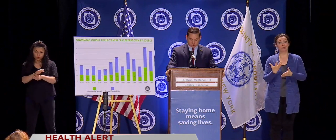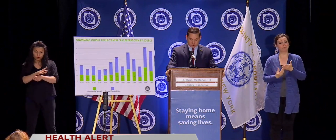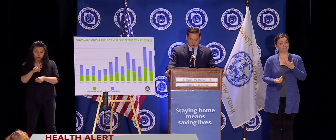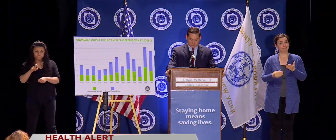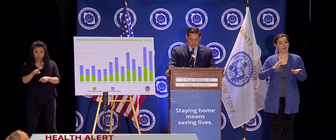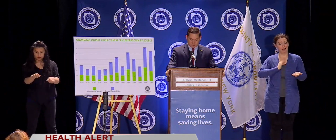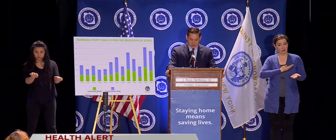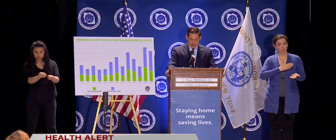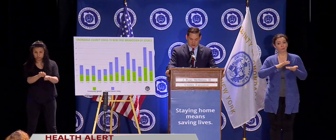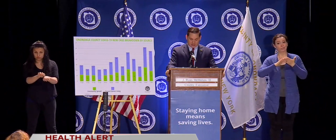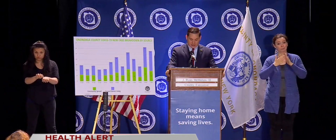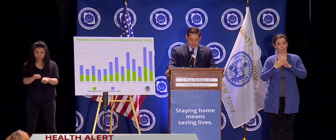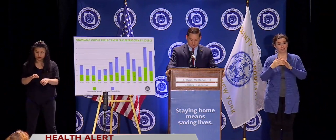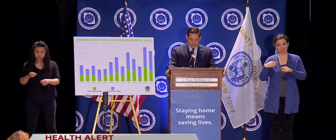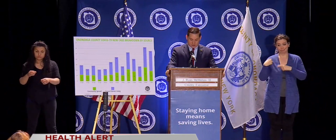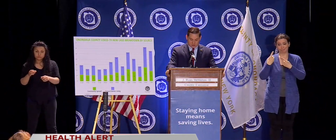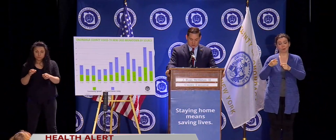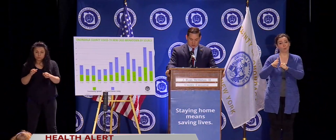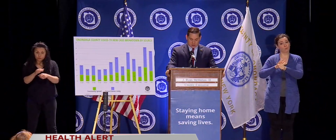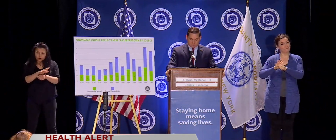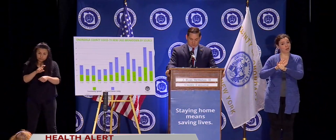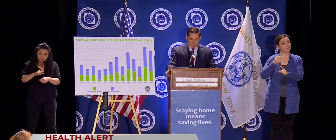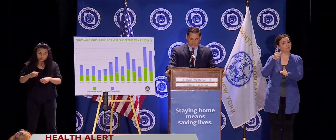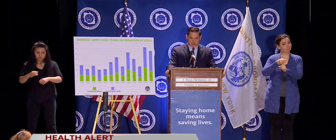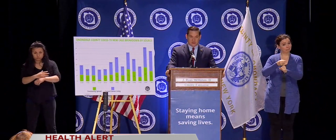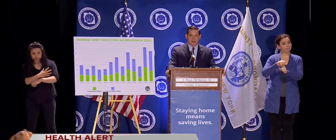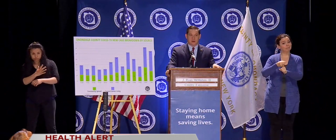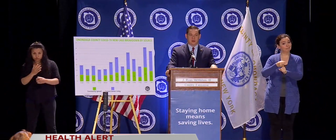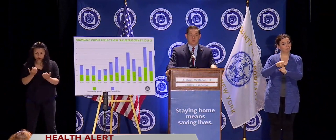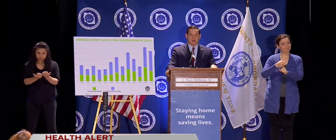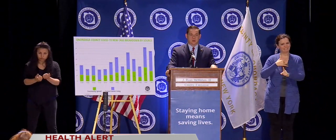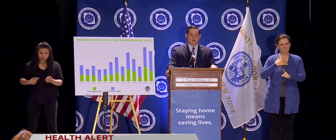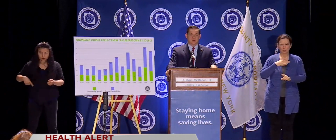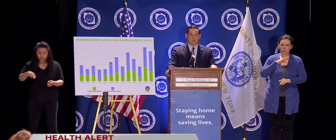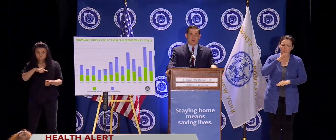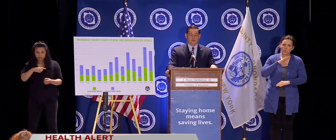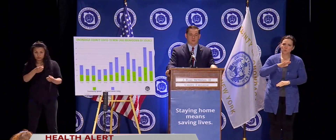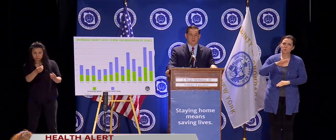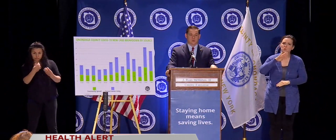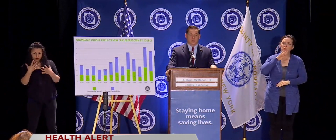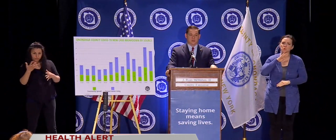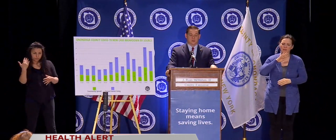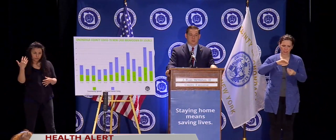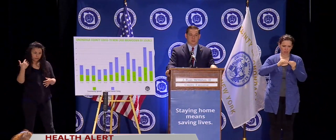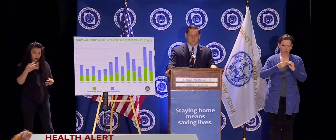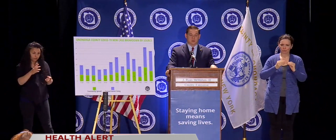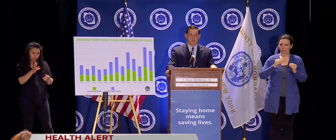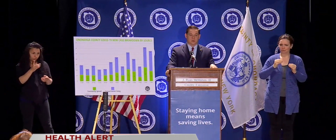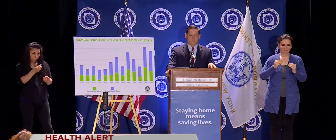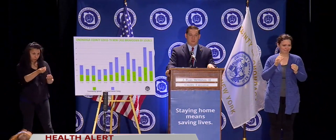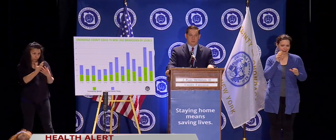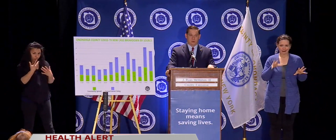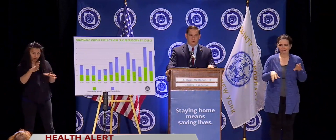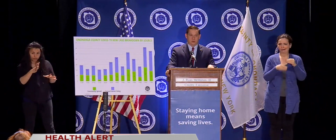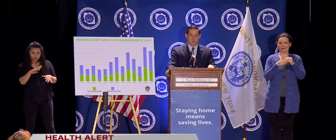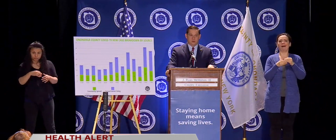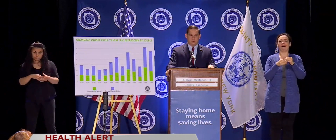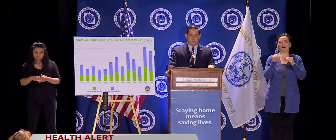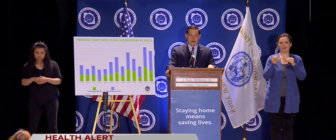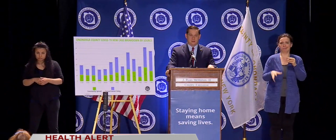Very frustrated by that, but want to certainly